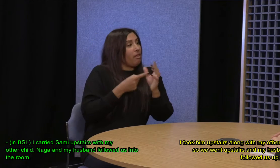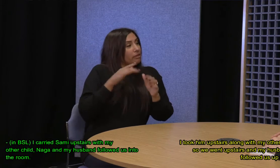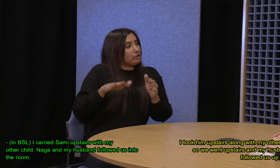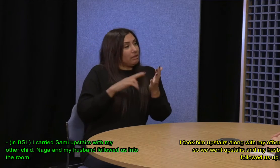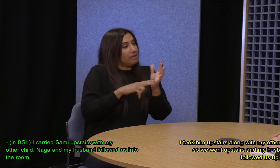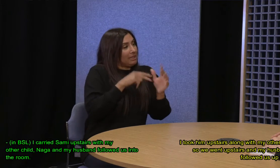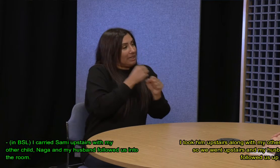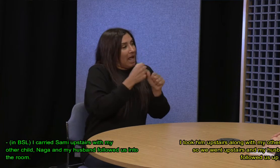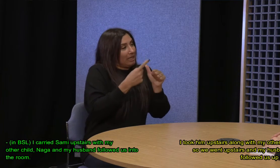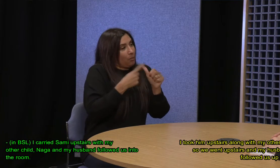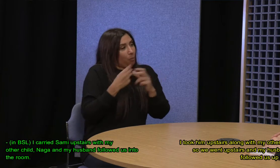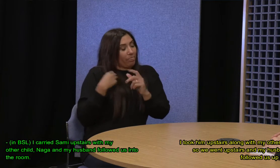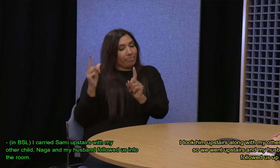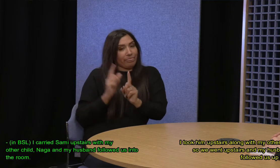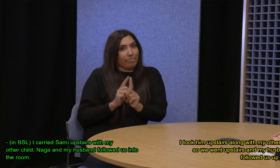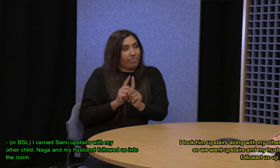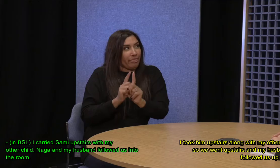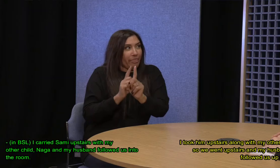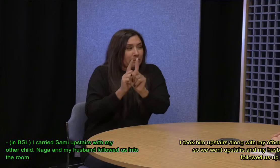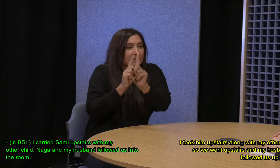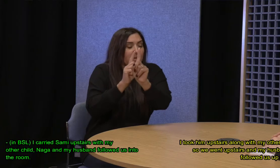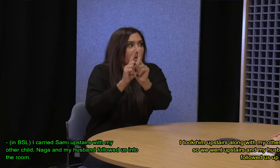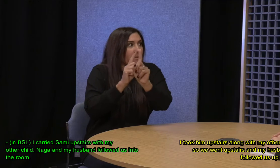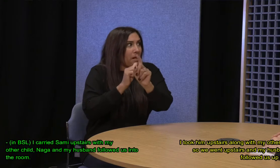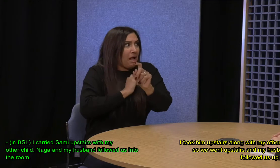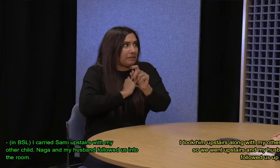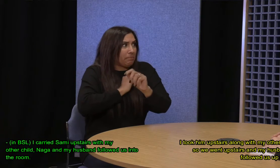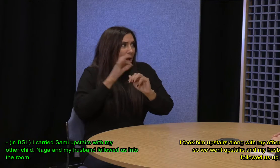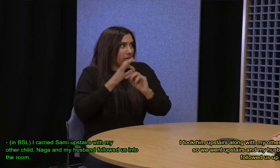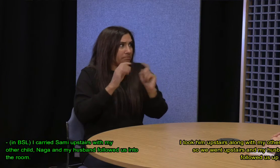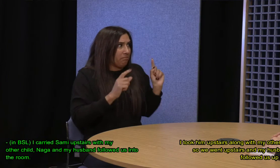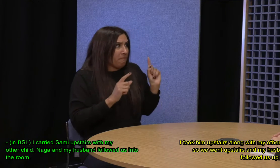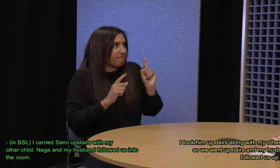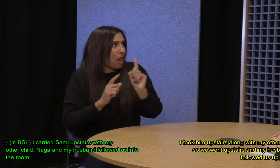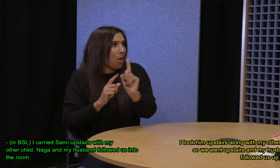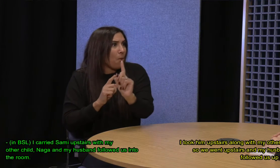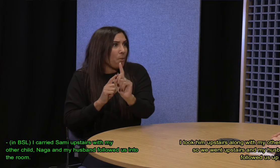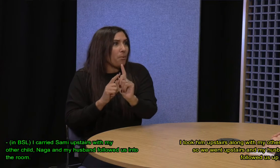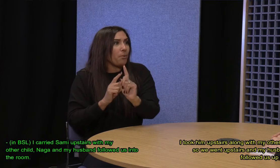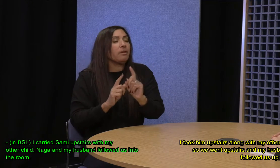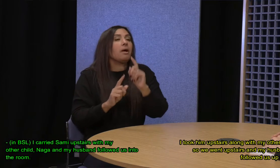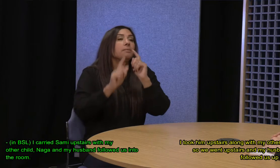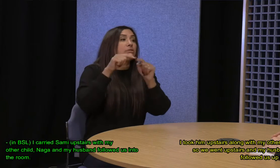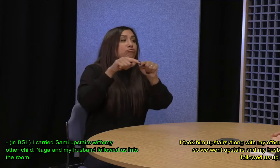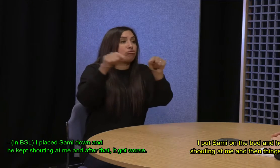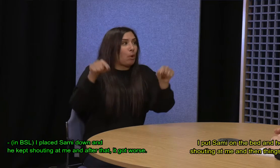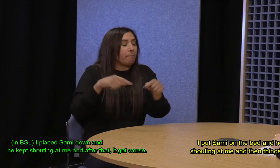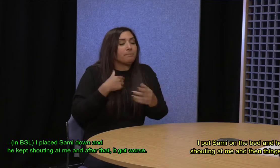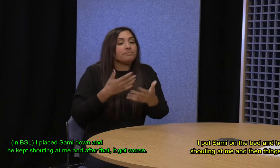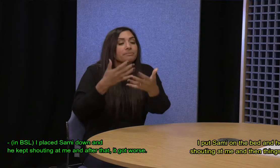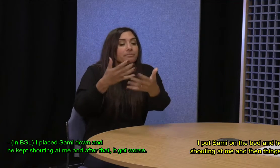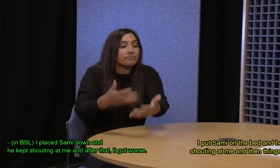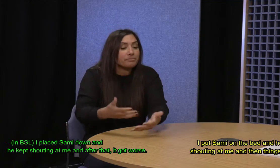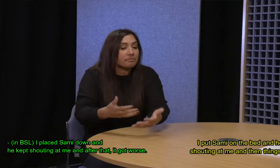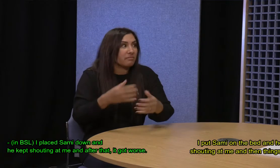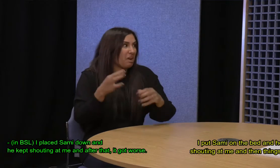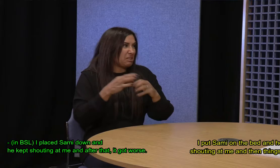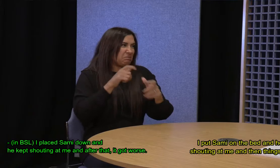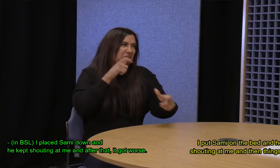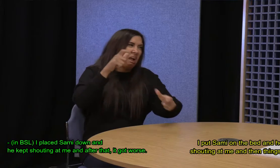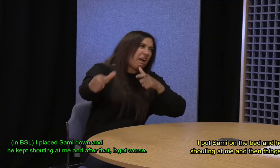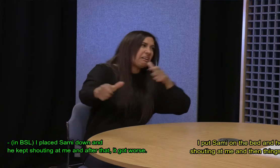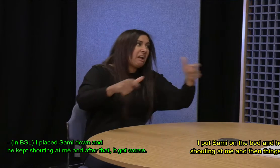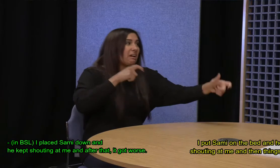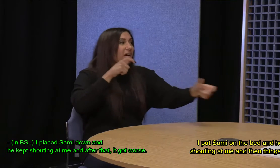him upstairs along with my other child, Naga. So we went upstairs and my husband actually followed us up to the room. I